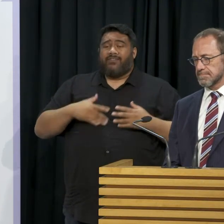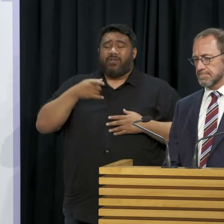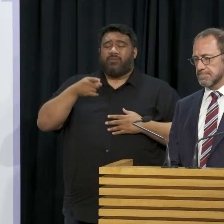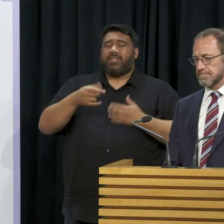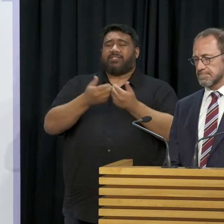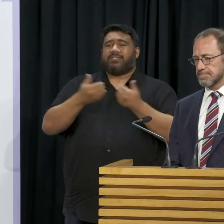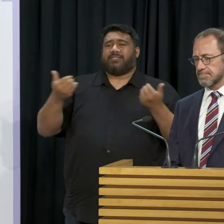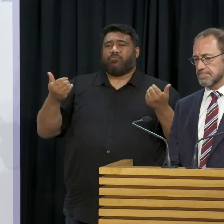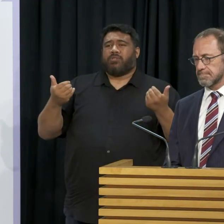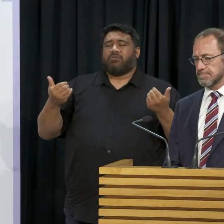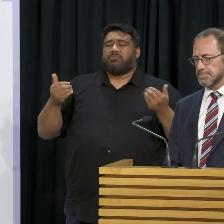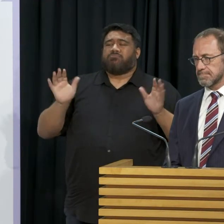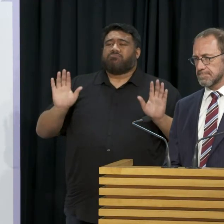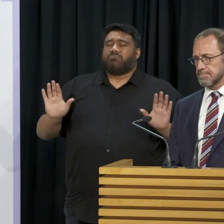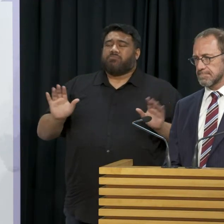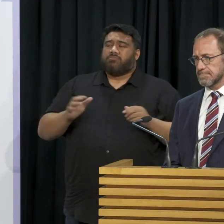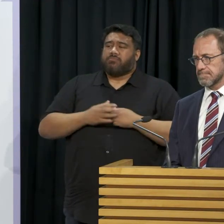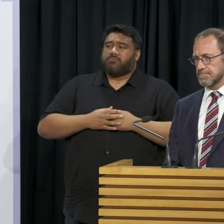separate issues.